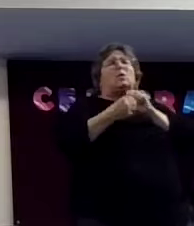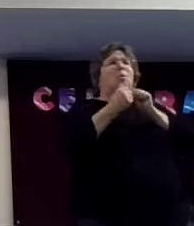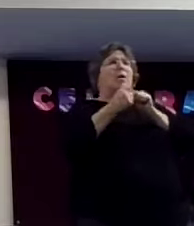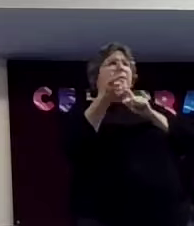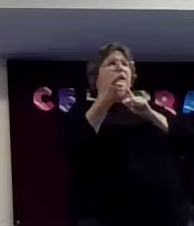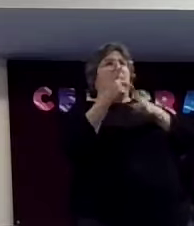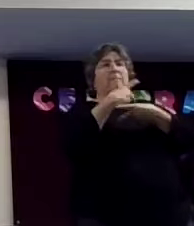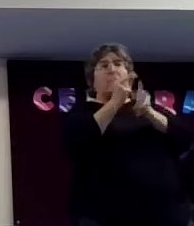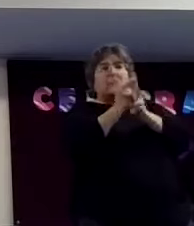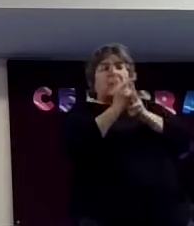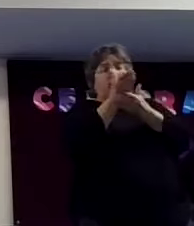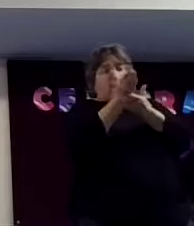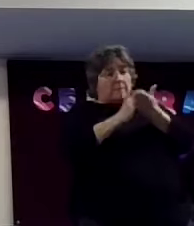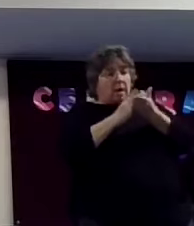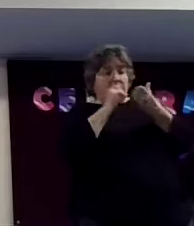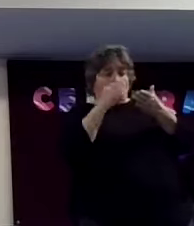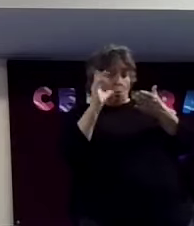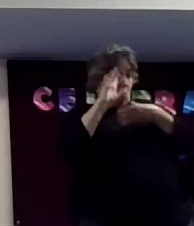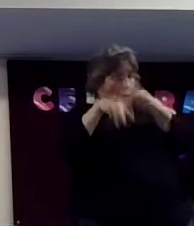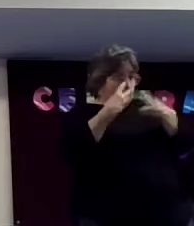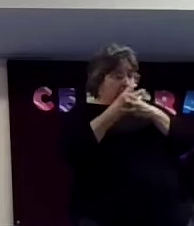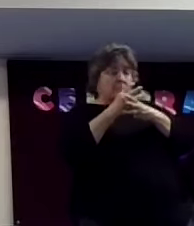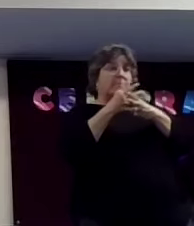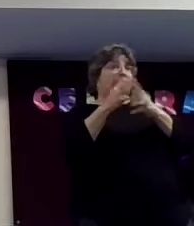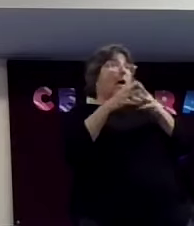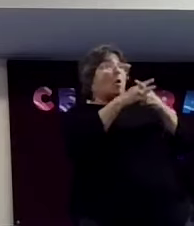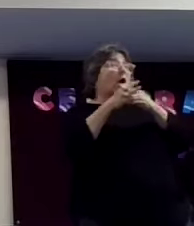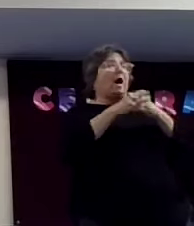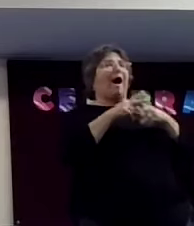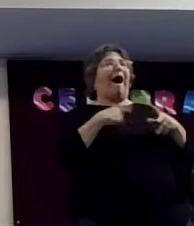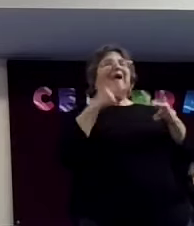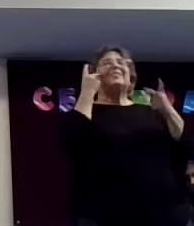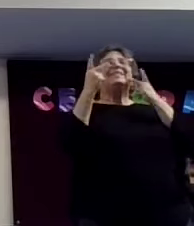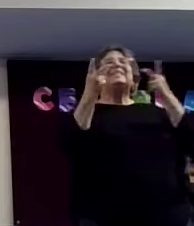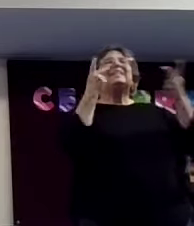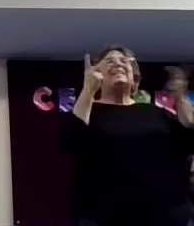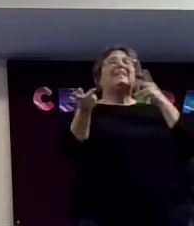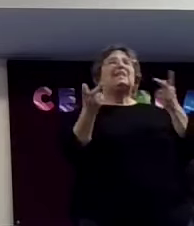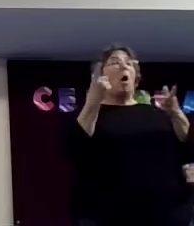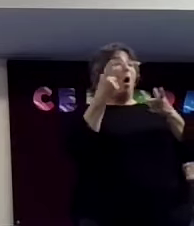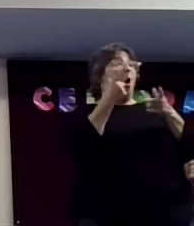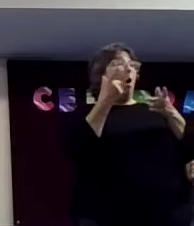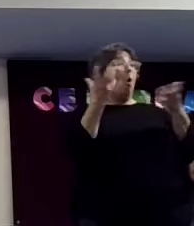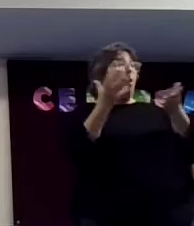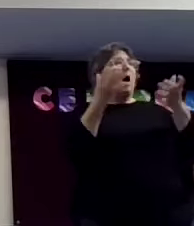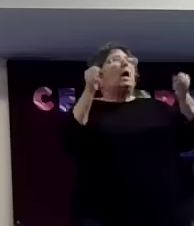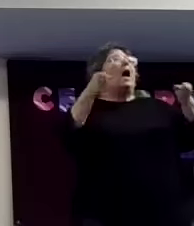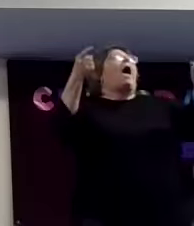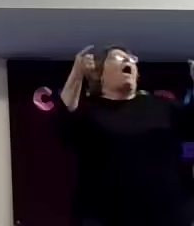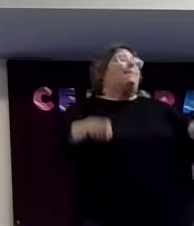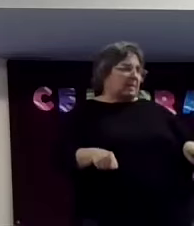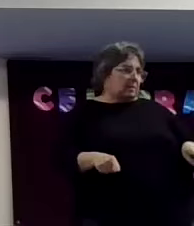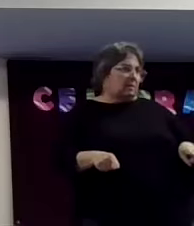into being a productive part of who we are in America? Exactly, because I've seen what could have been